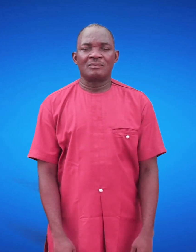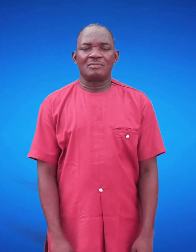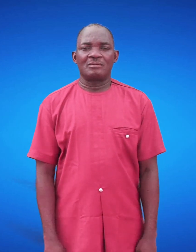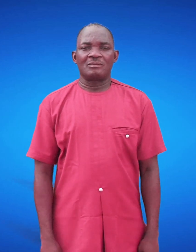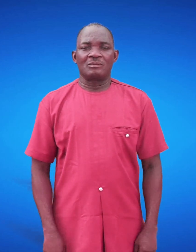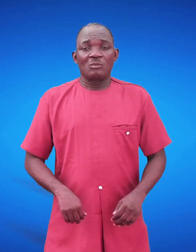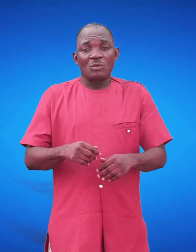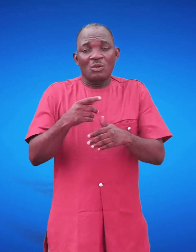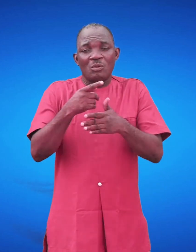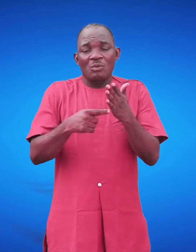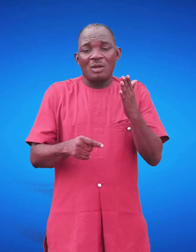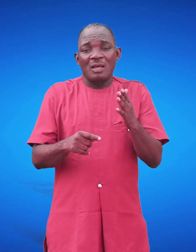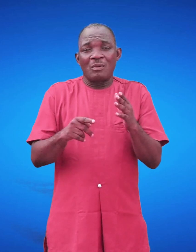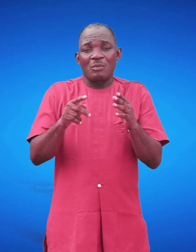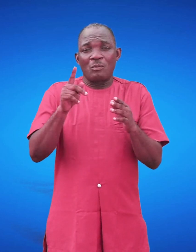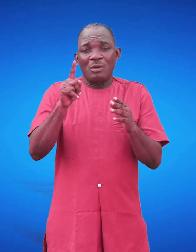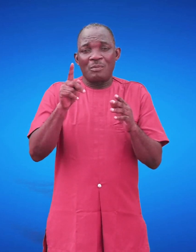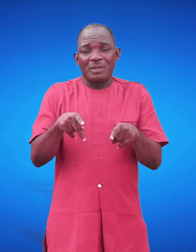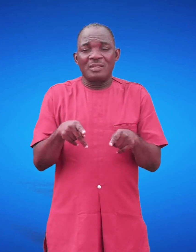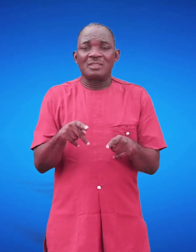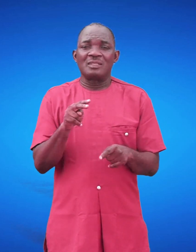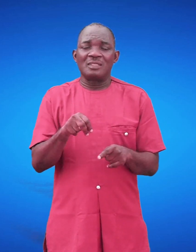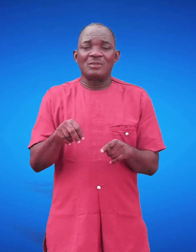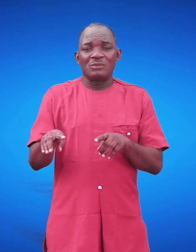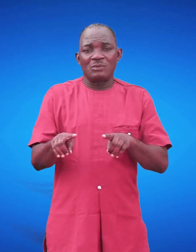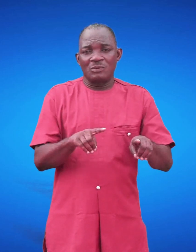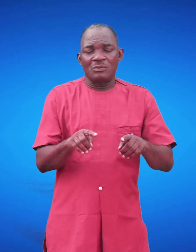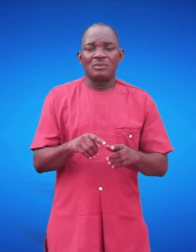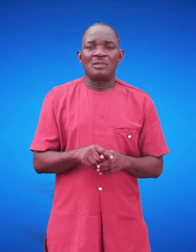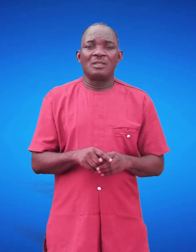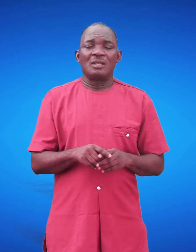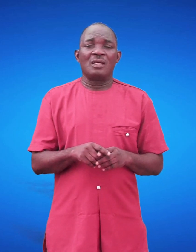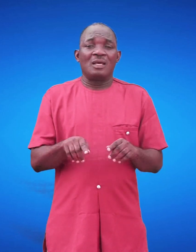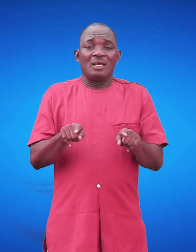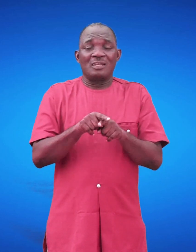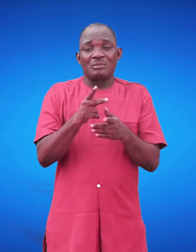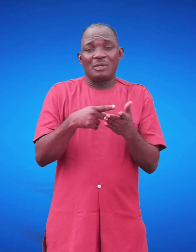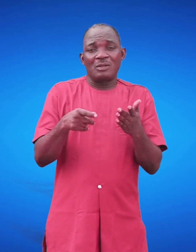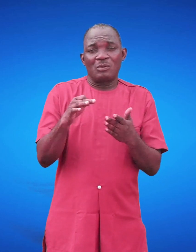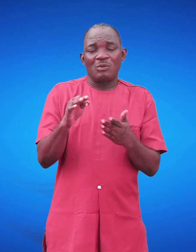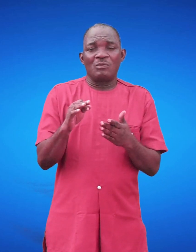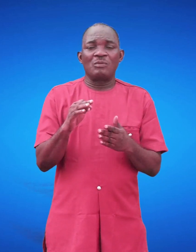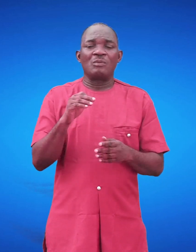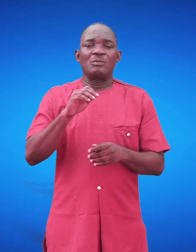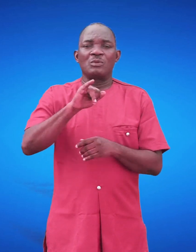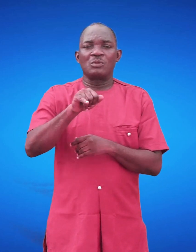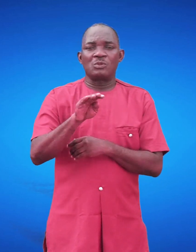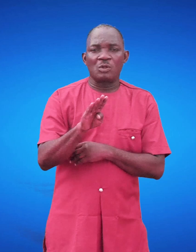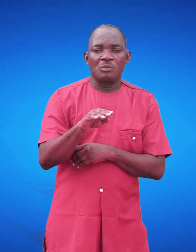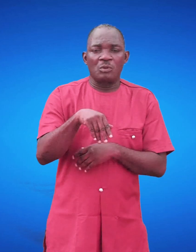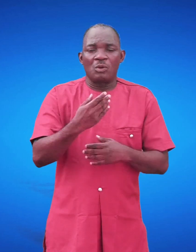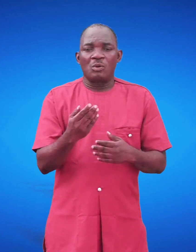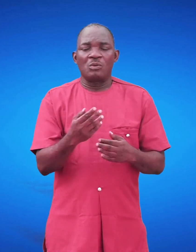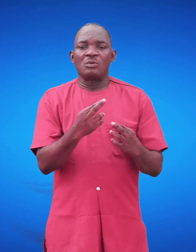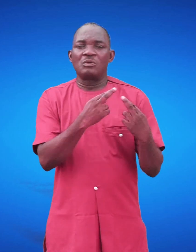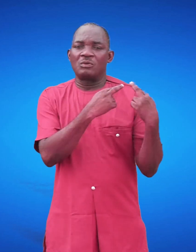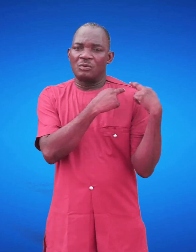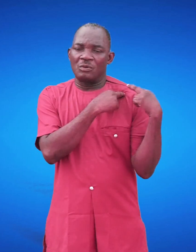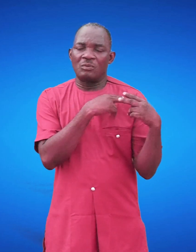what one needs to do as part of a job or role.